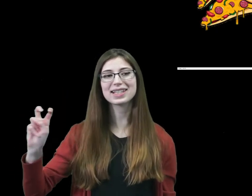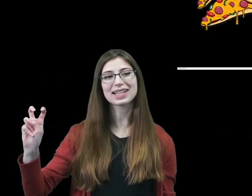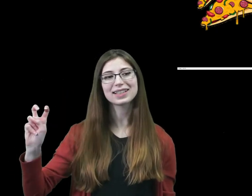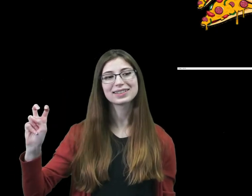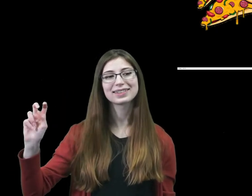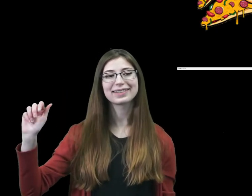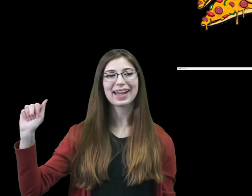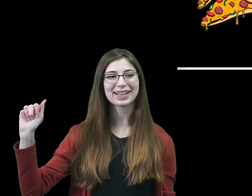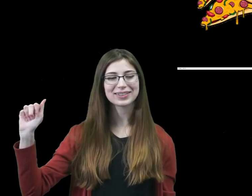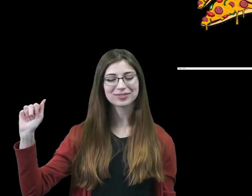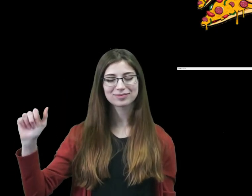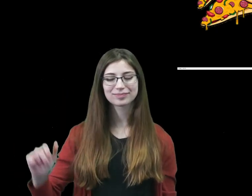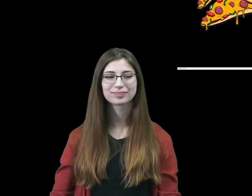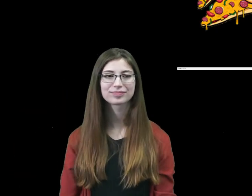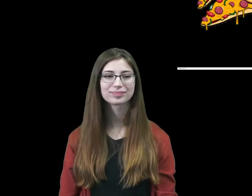Z, A.